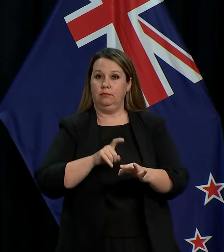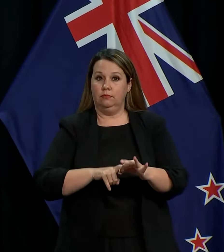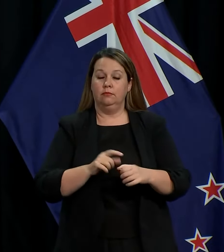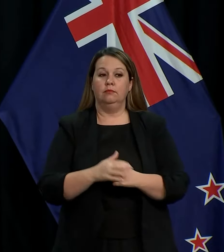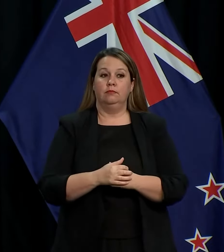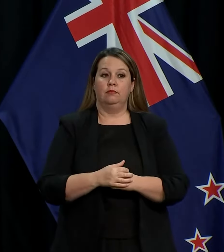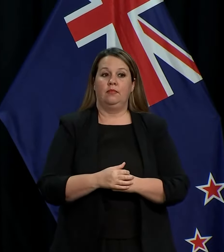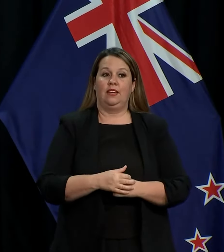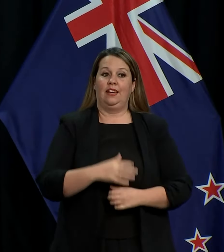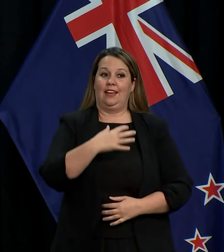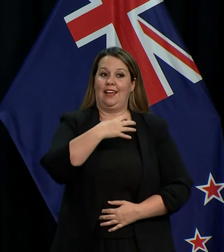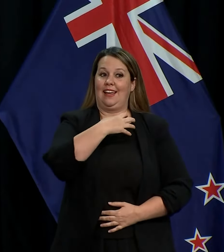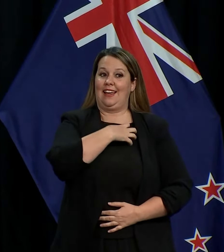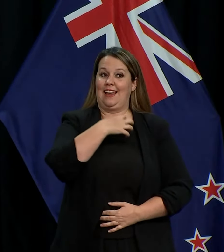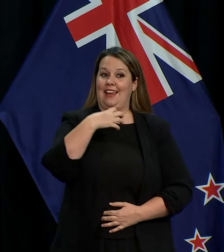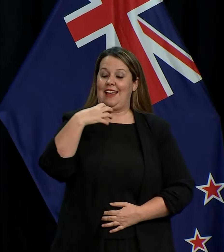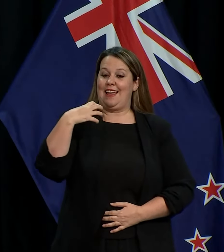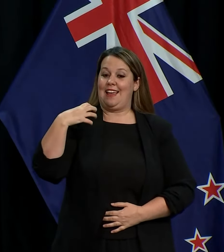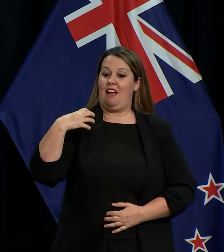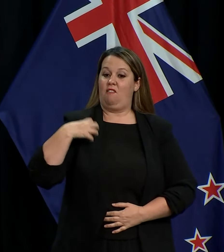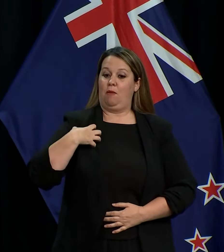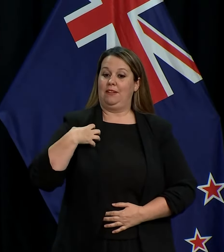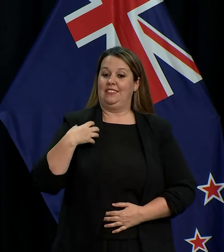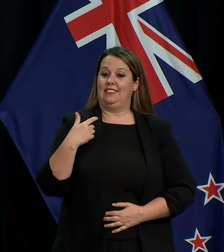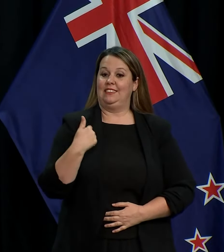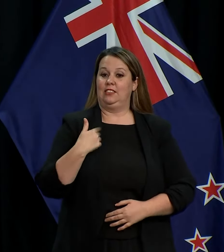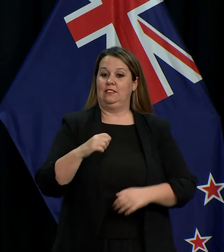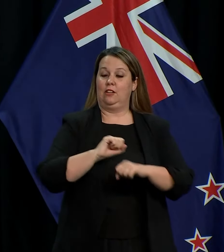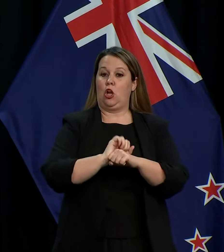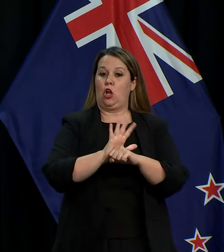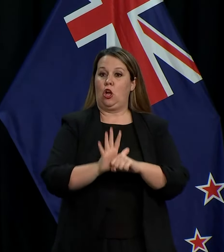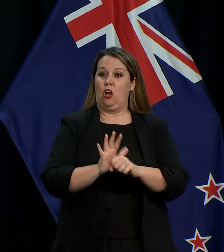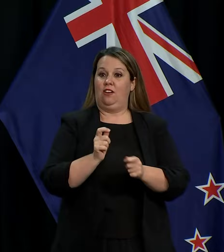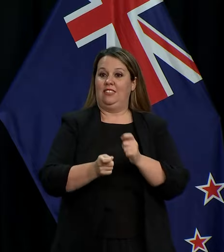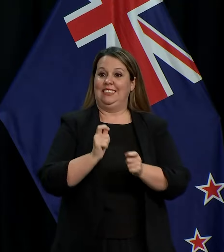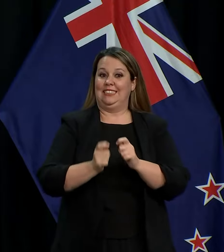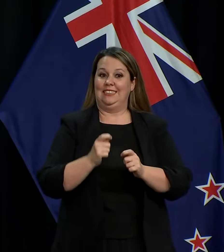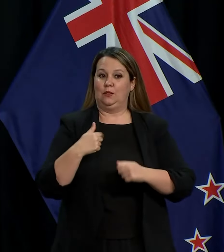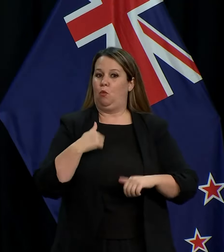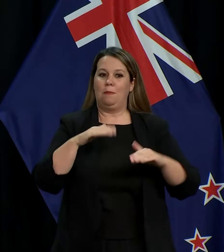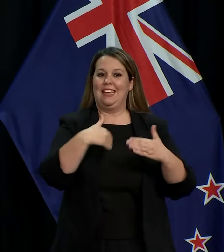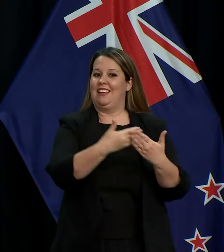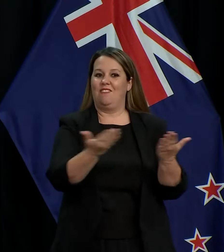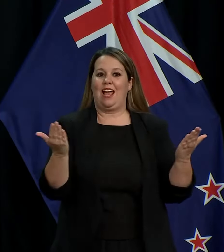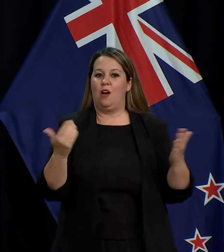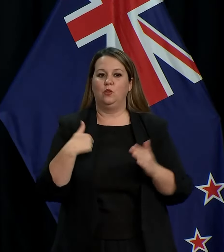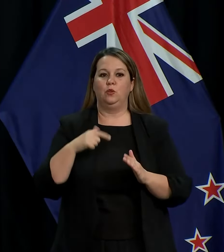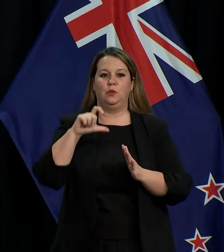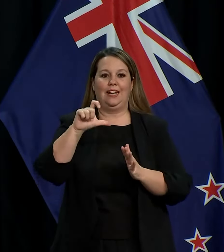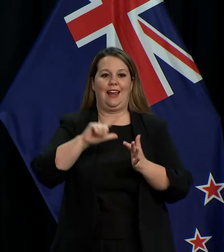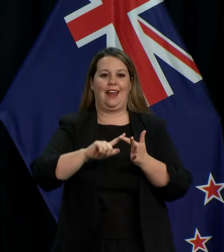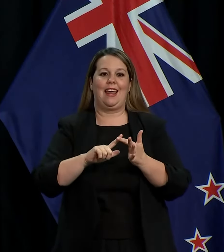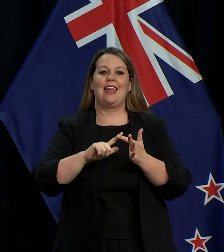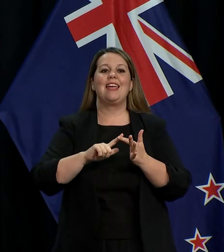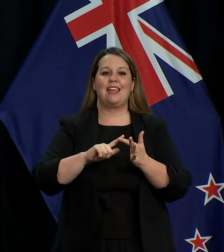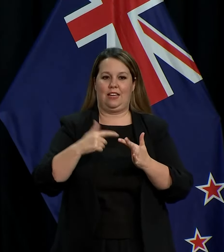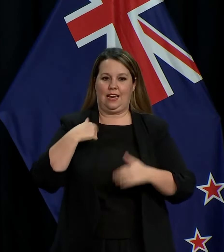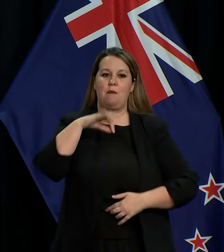won't be giving out as many carbon credits to the TY smelter this year and for future years. Do you